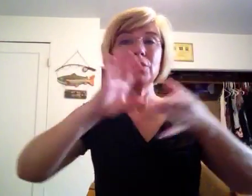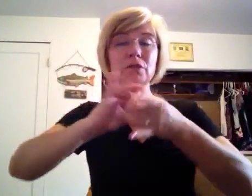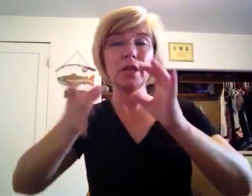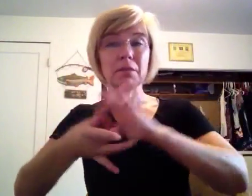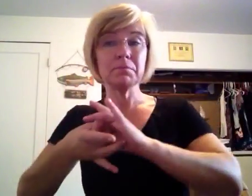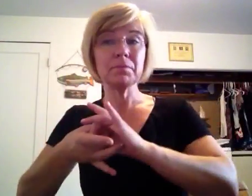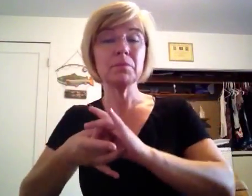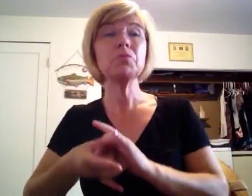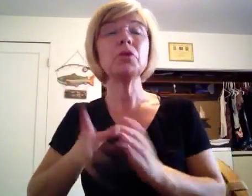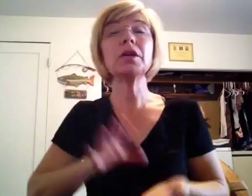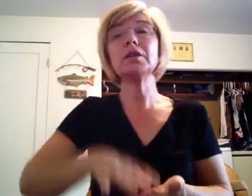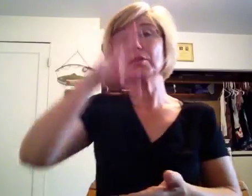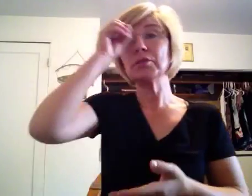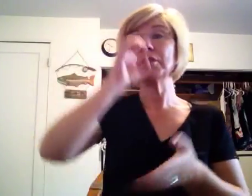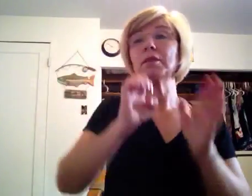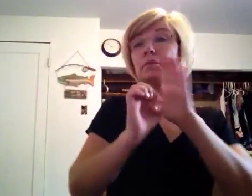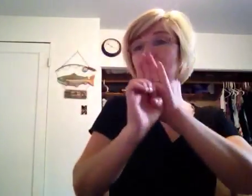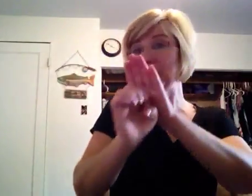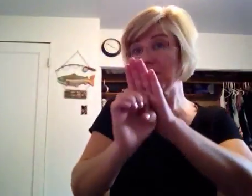chains. First part of the food chain